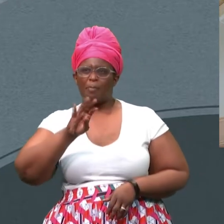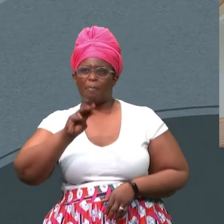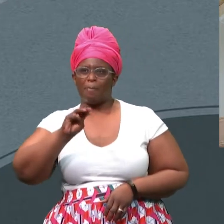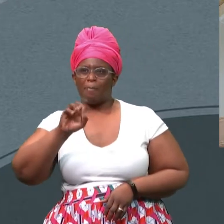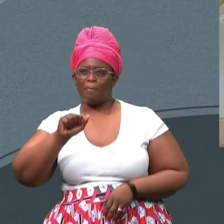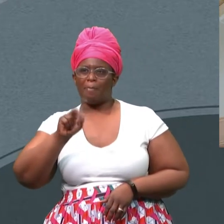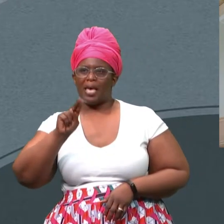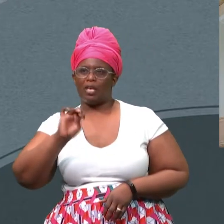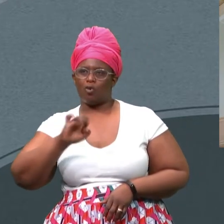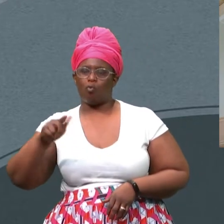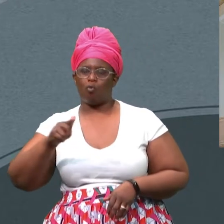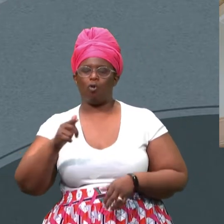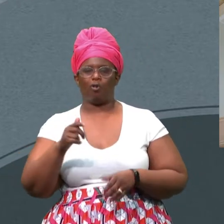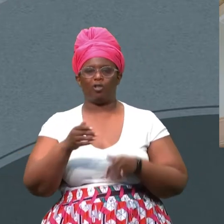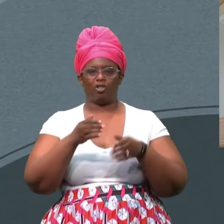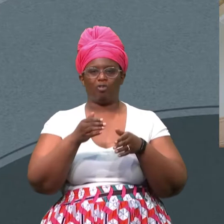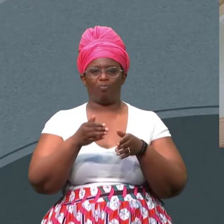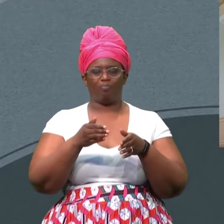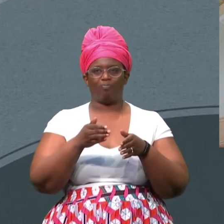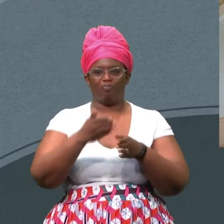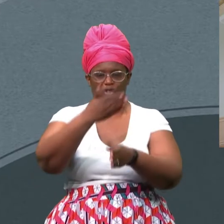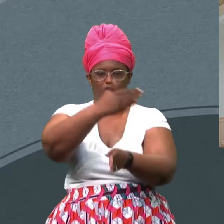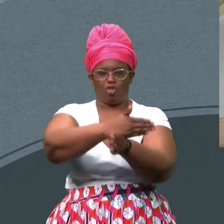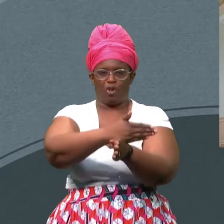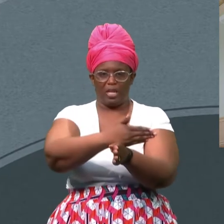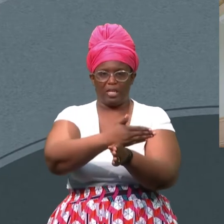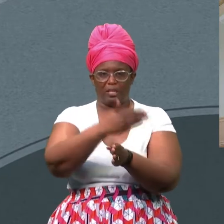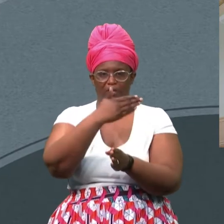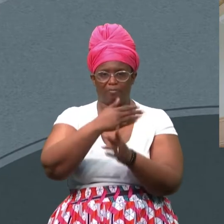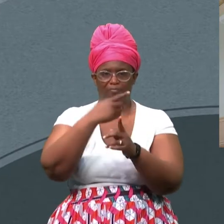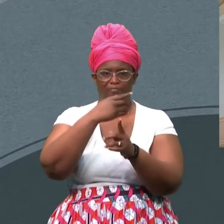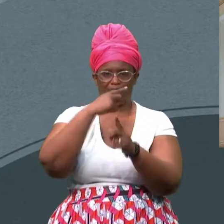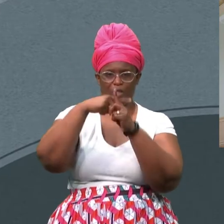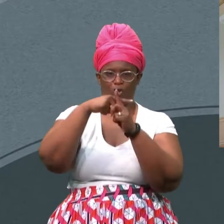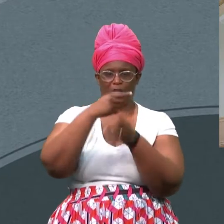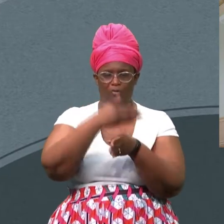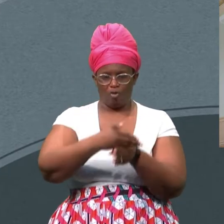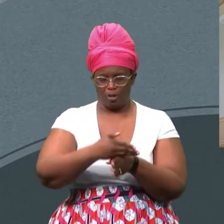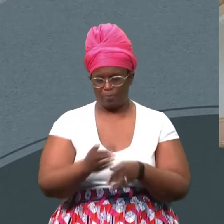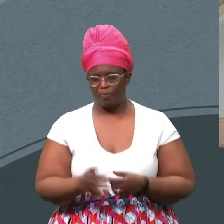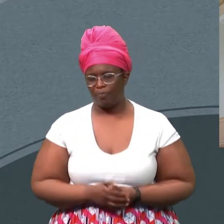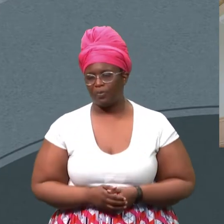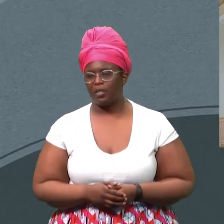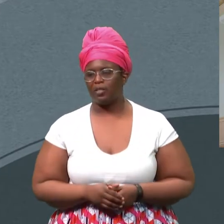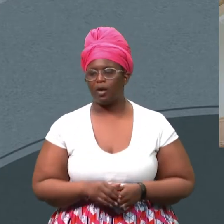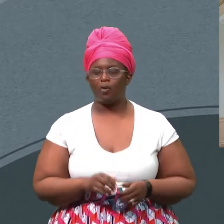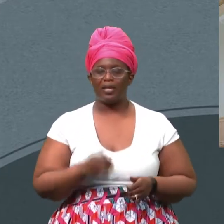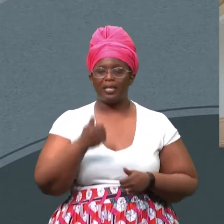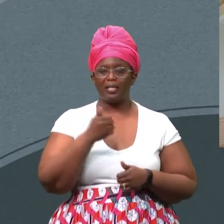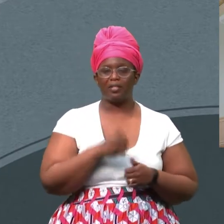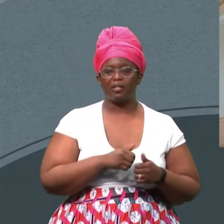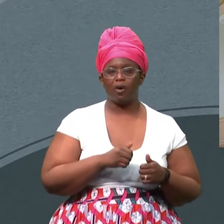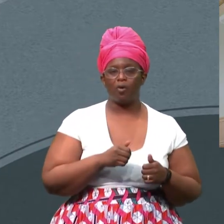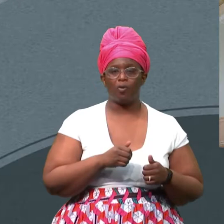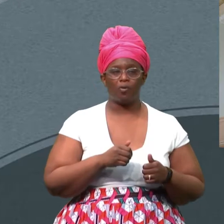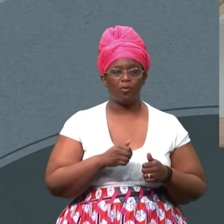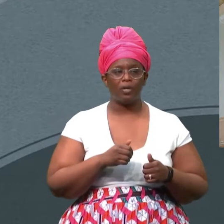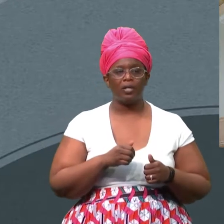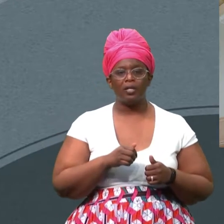And on our one block, there were 60 homes, 30 on each side of the street. And I